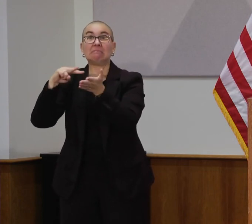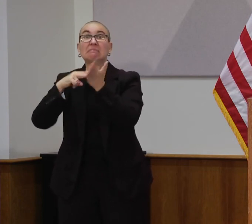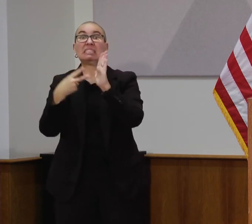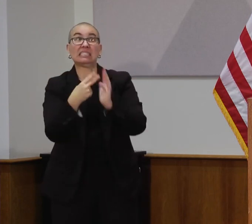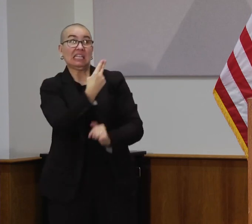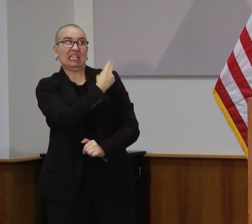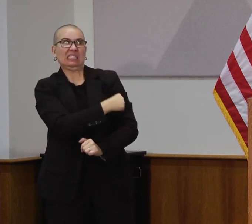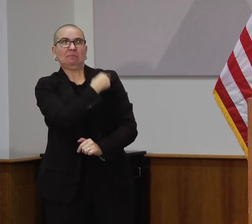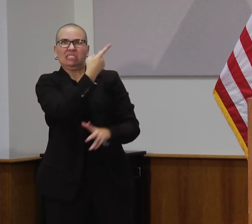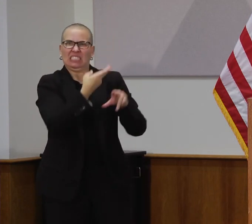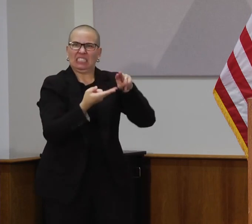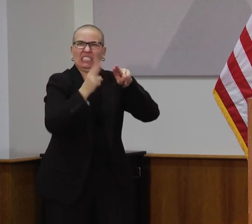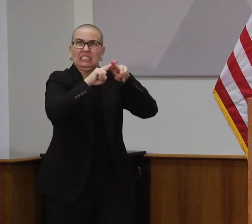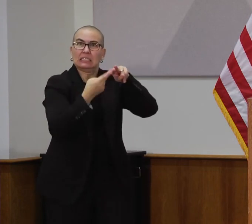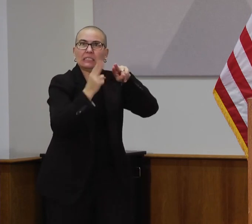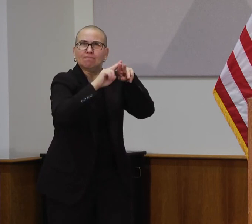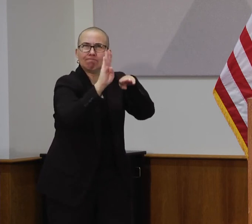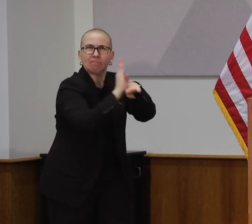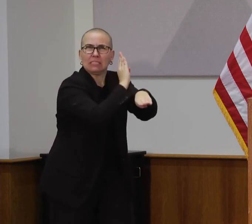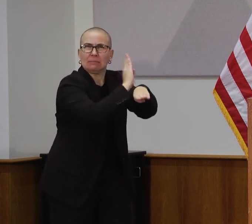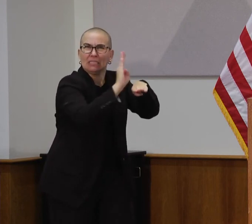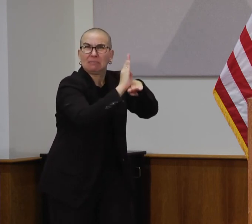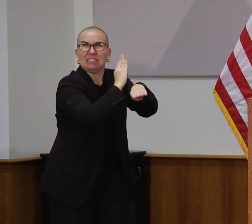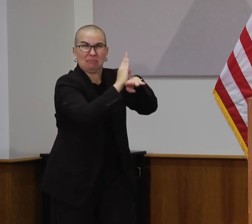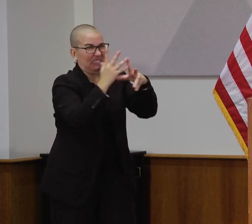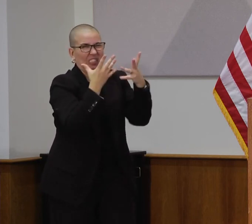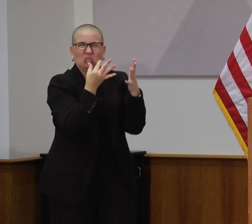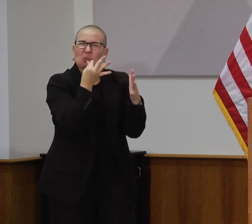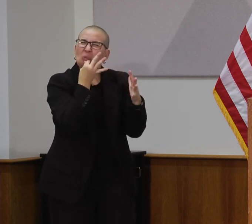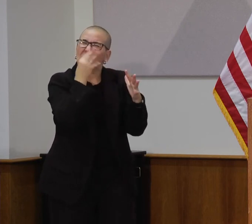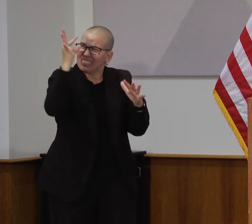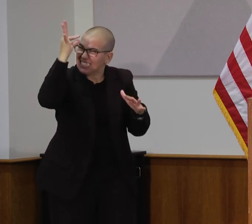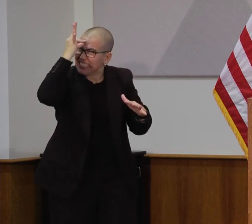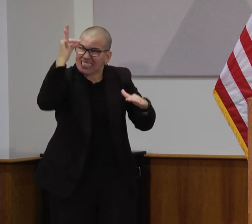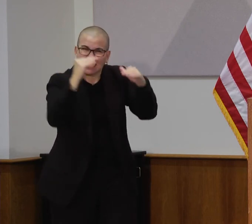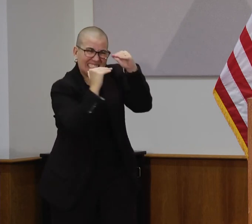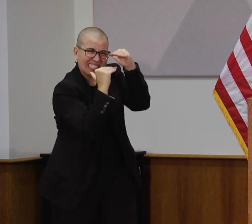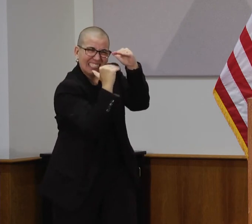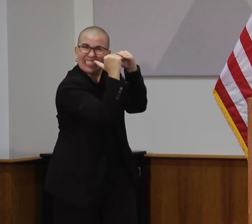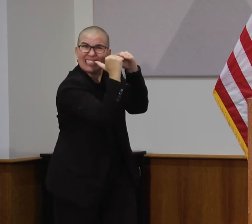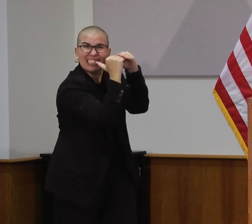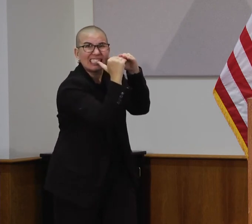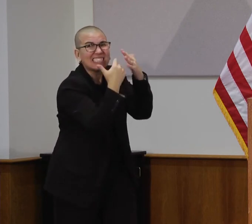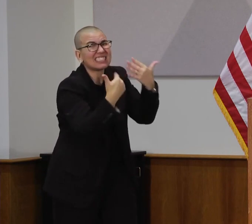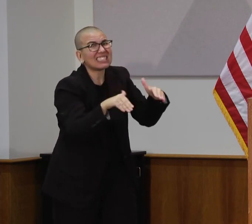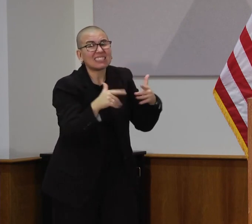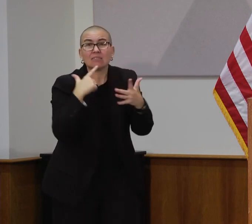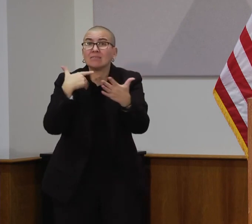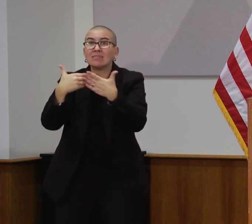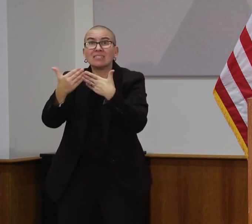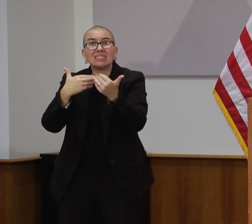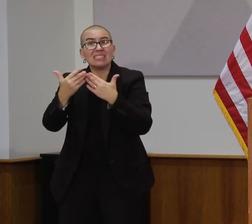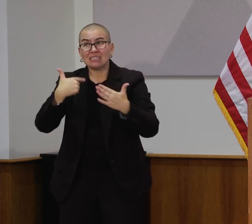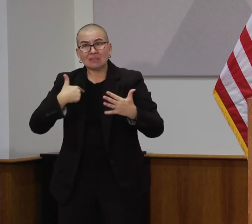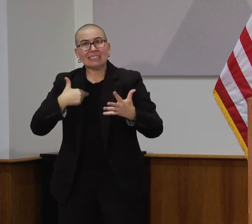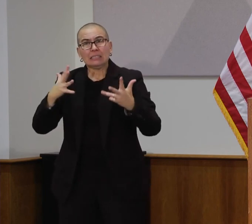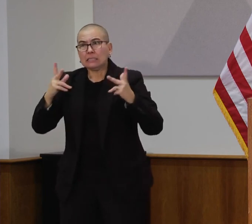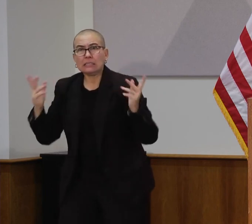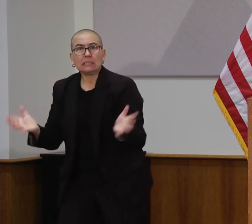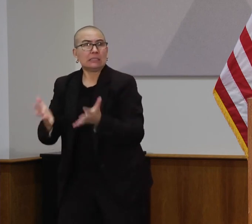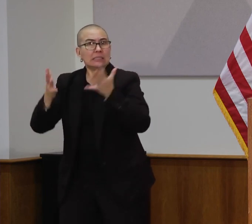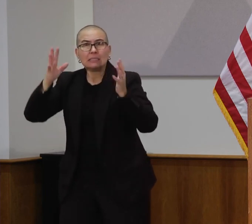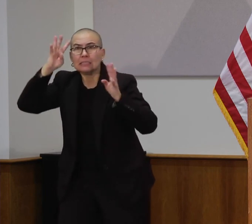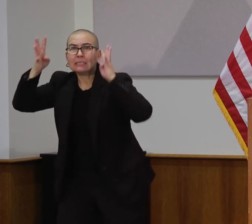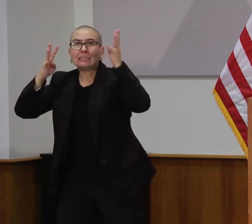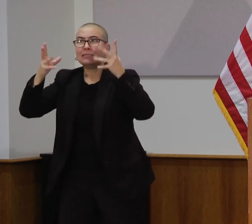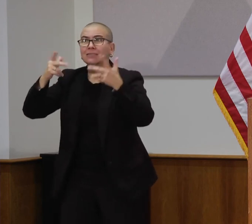ever. We are near capacity despite increasing the capacity over this past year. I'm worried about our